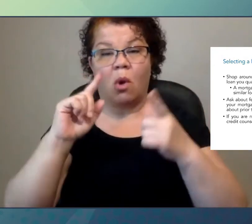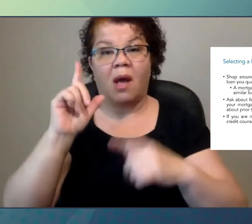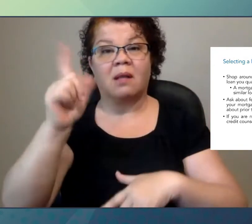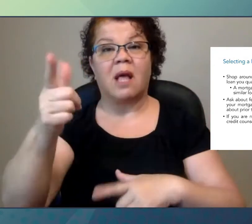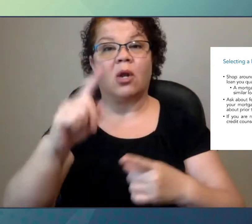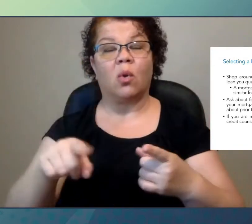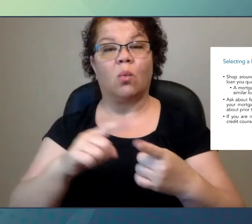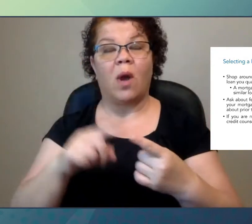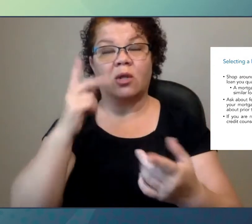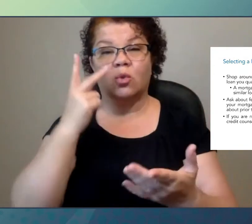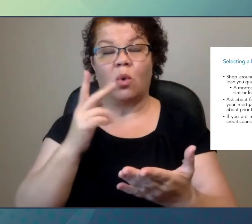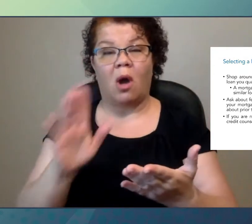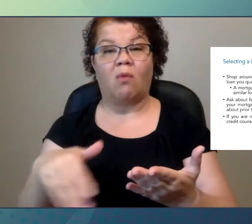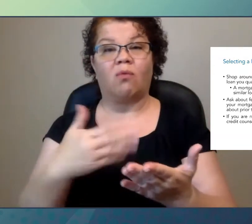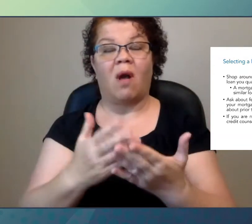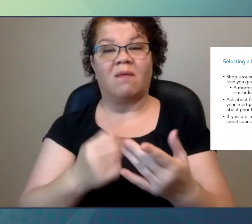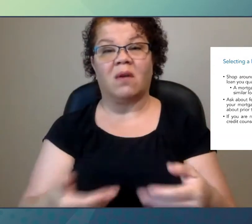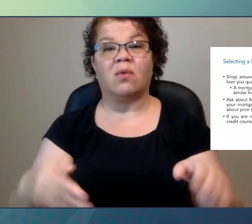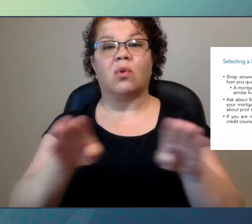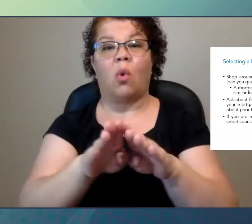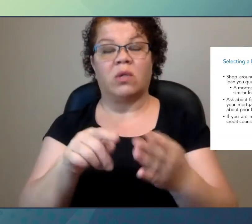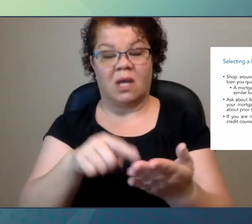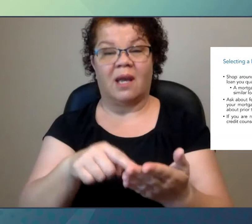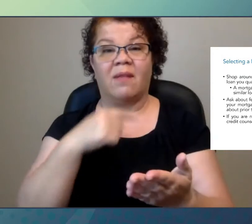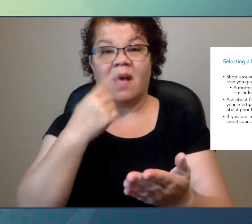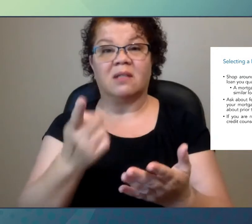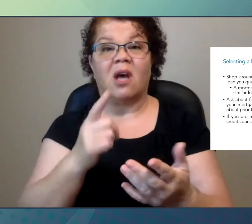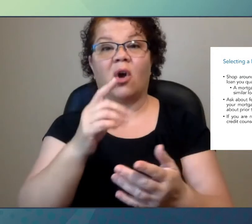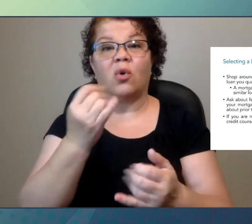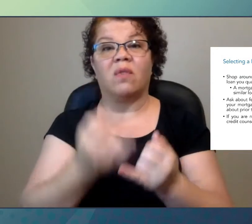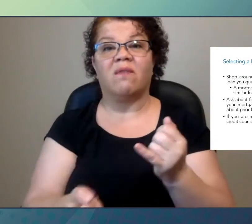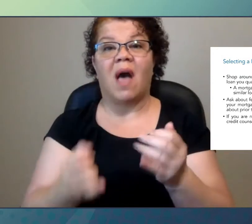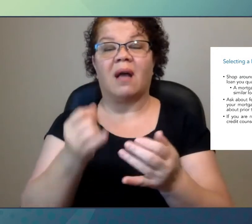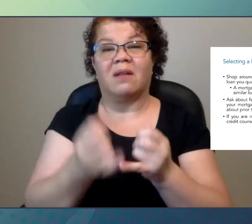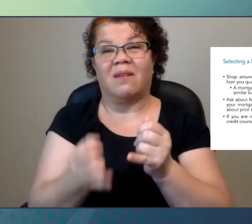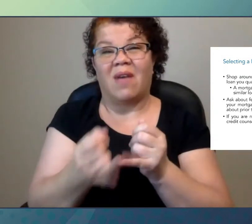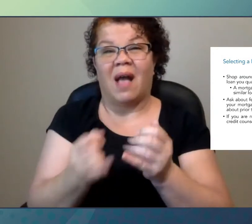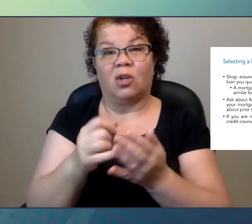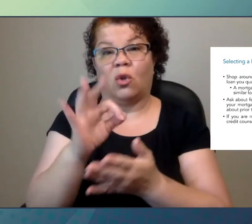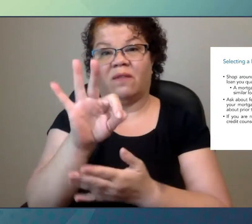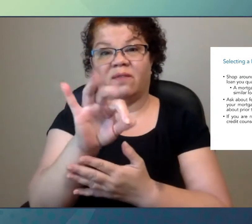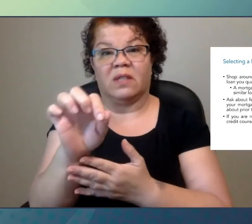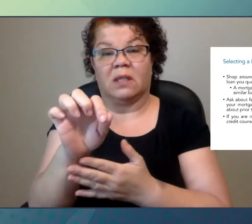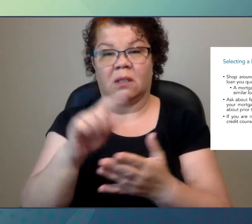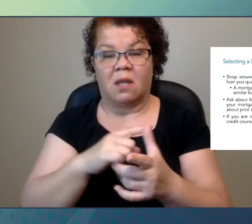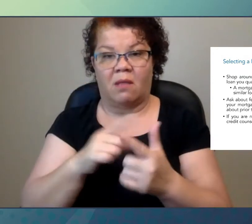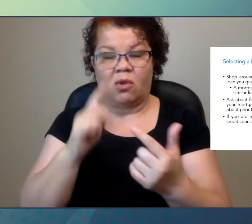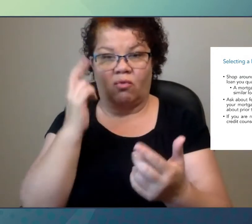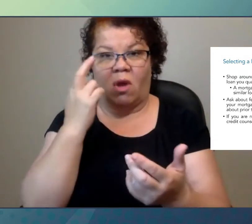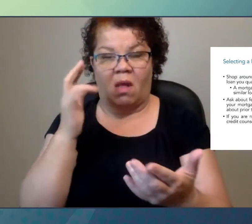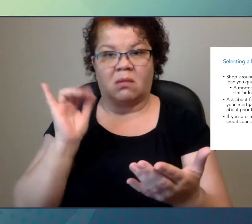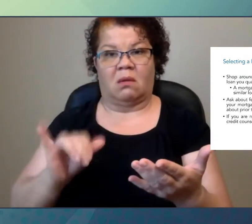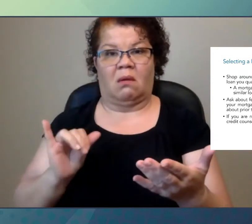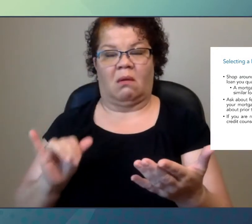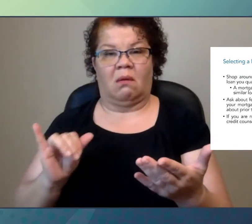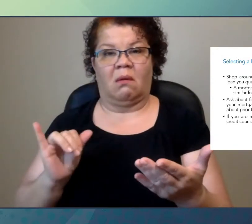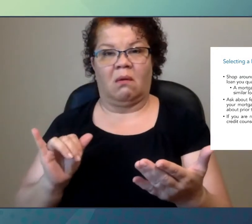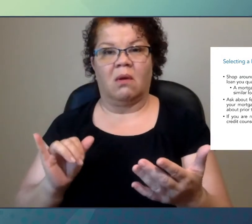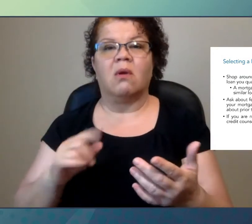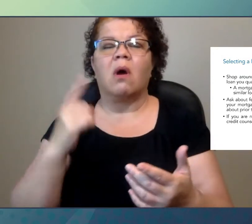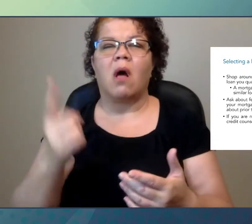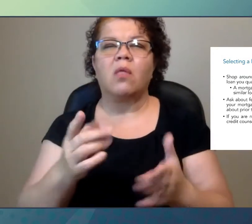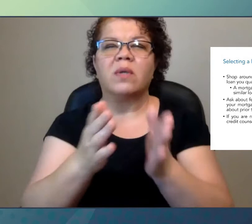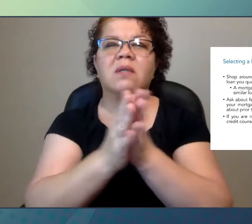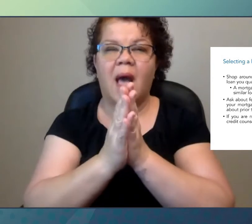closing disclosure that gives you all the final fees on your loan. So it's always important to ask questions. Don't